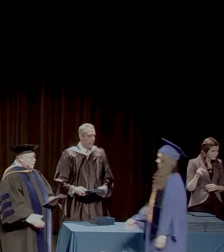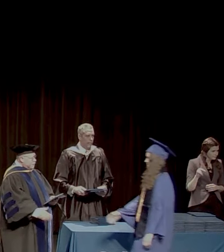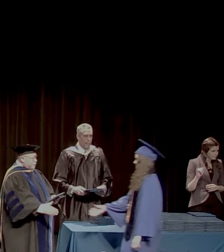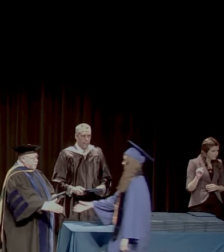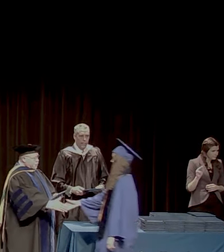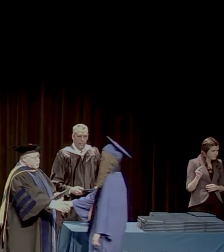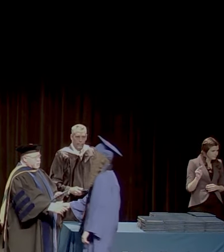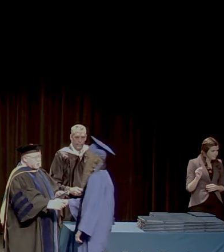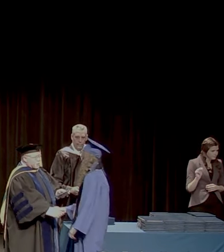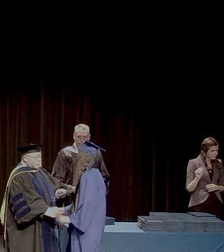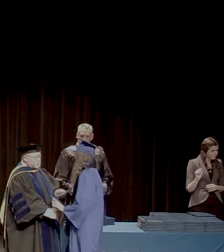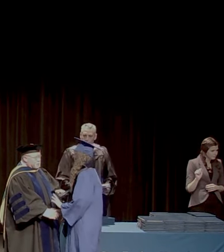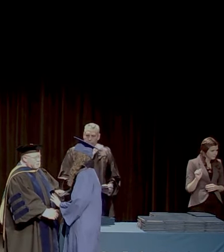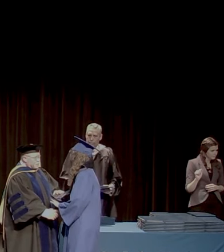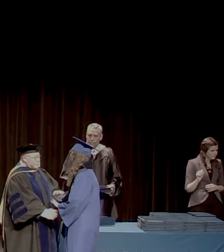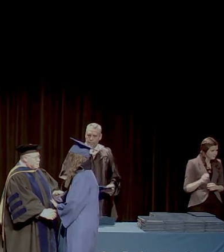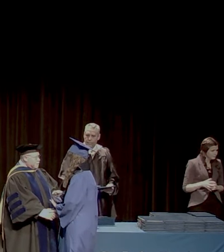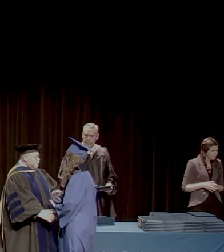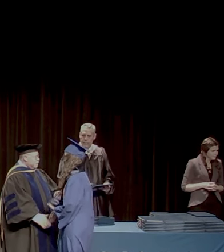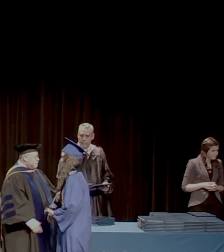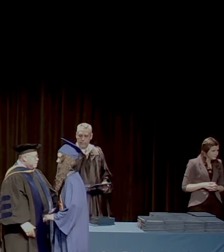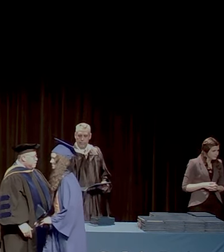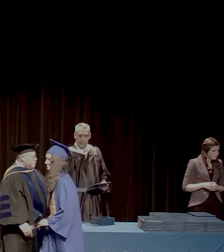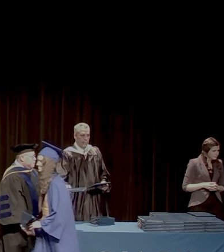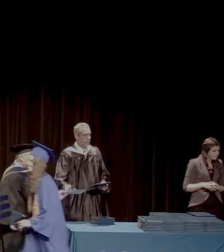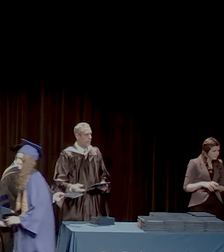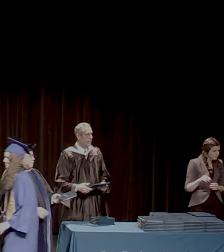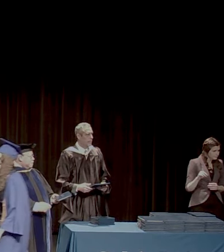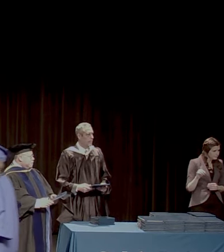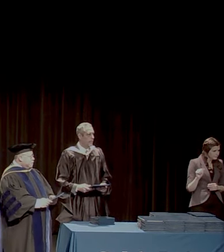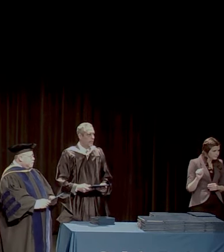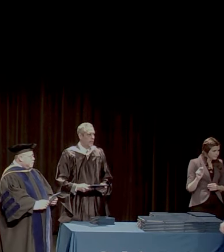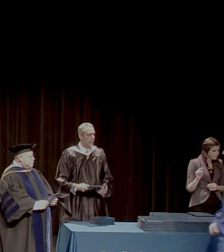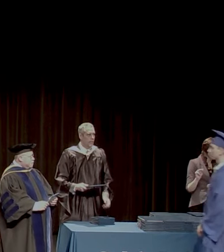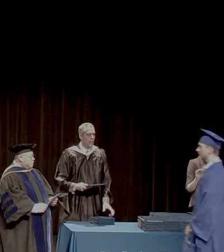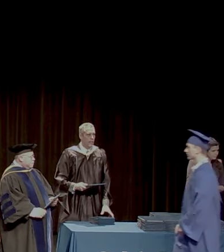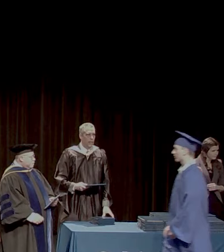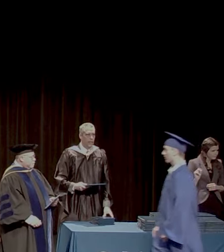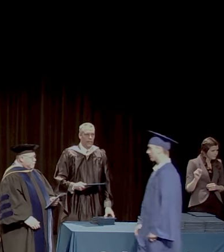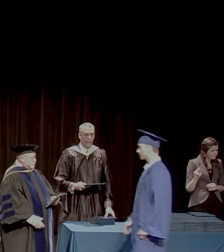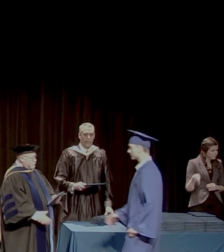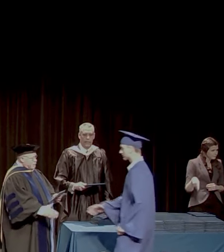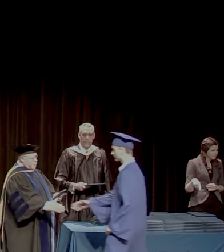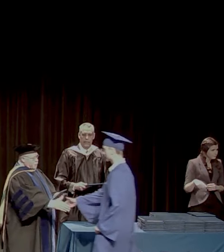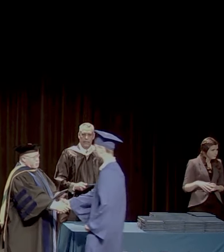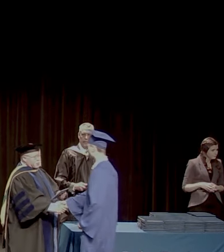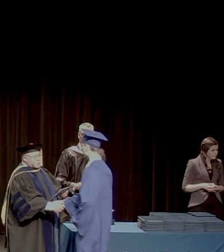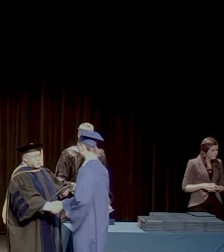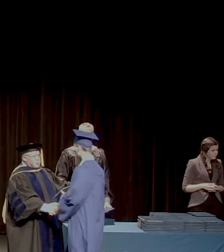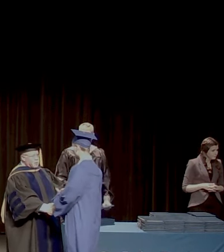in Science, Liberal Arts. Damian Pfeiffer, Diploma, Automotive Technology.